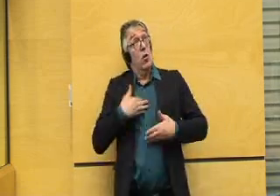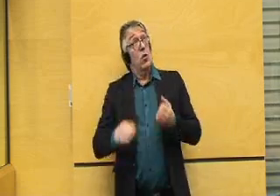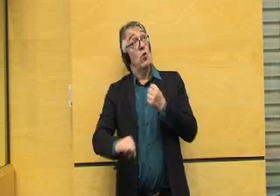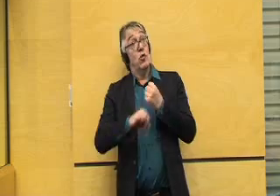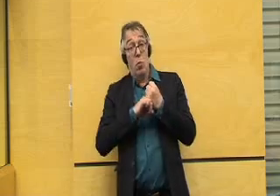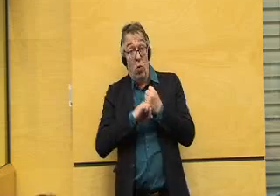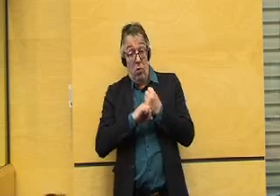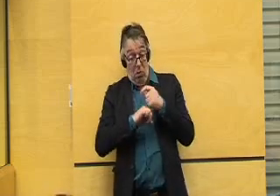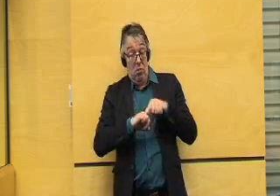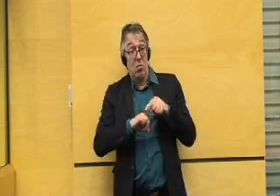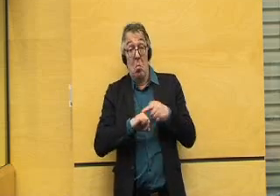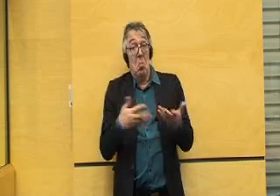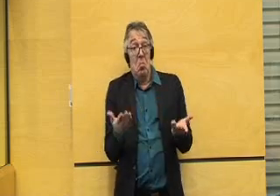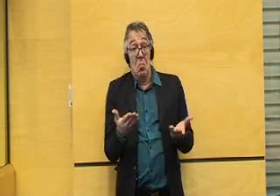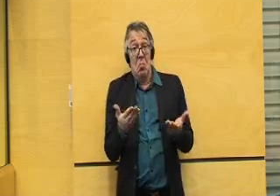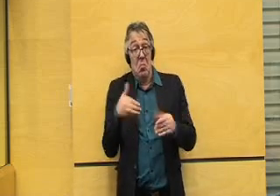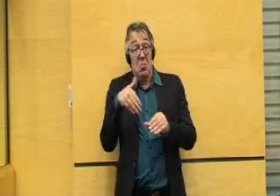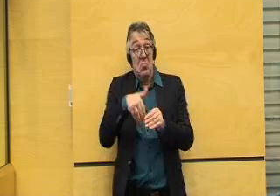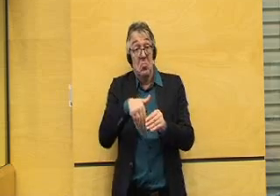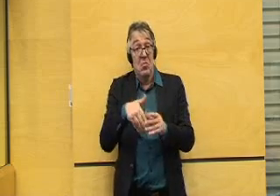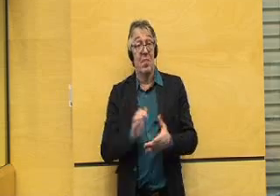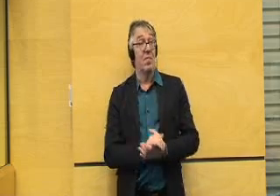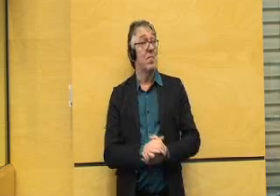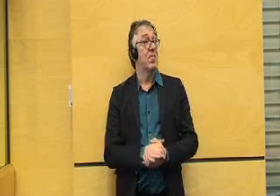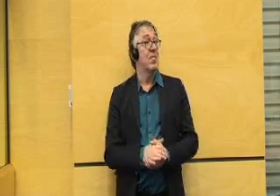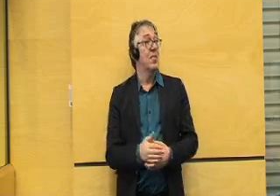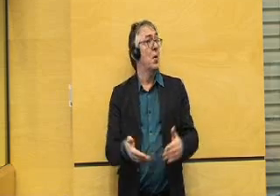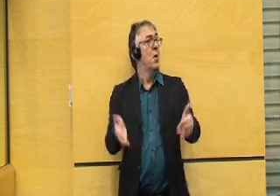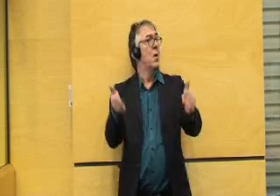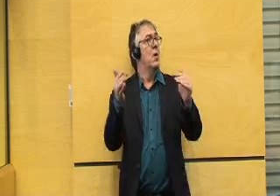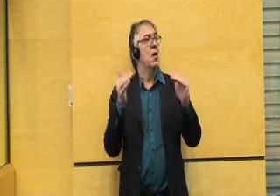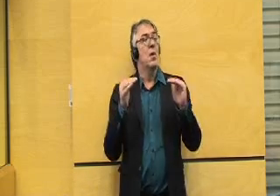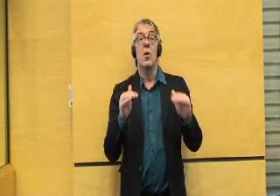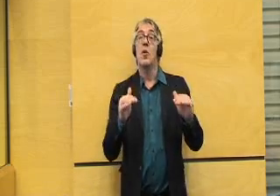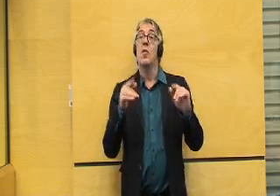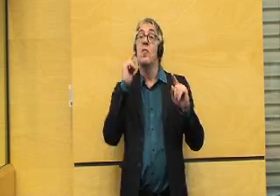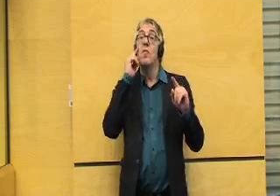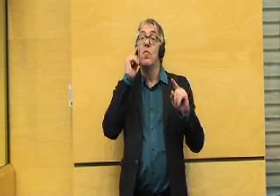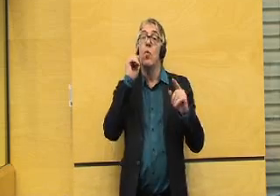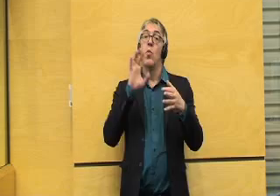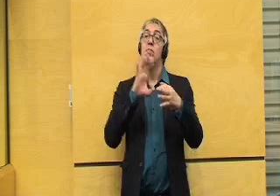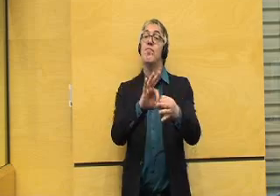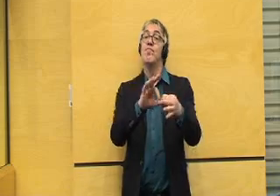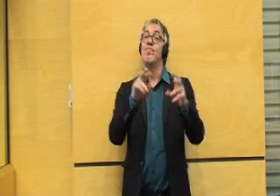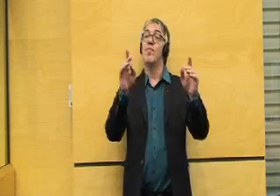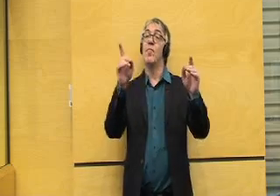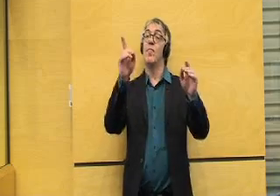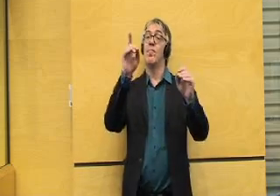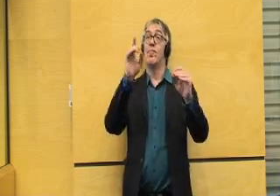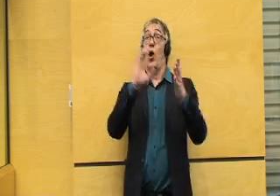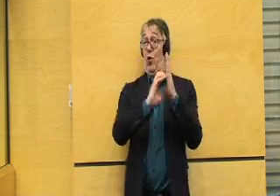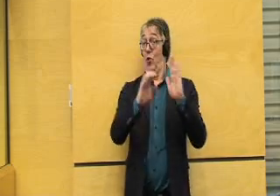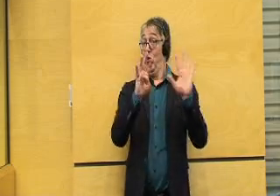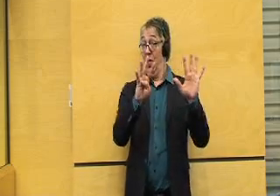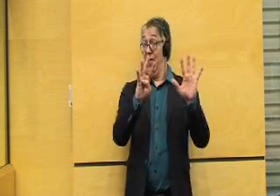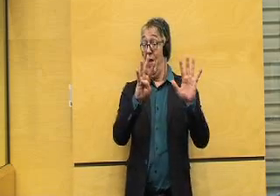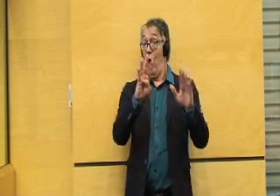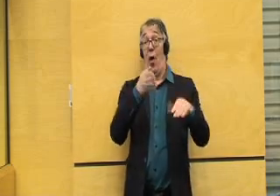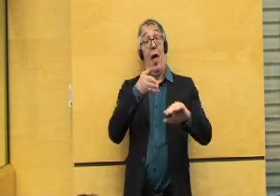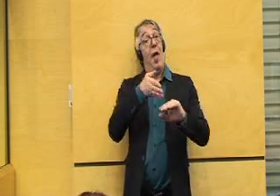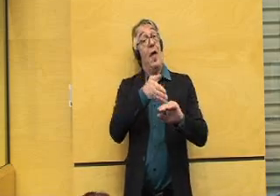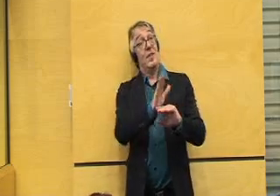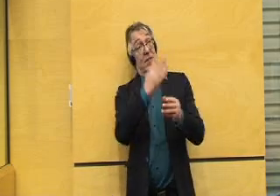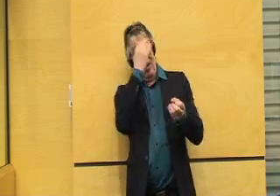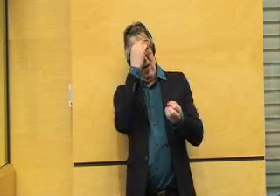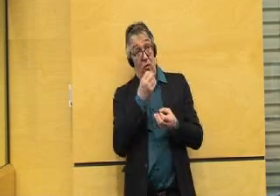I'm wondering what steps have been taken to improve the rate of captioning, subtitling in the media.